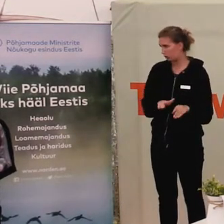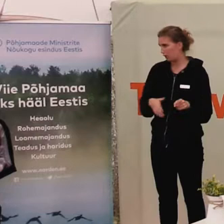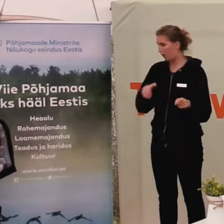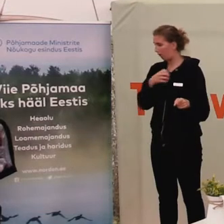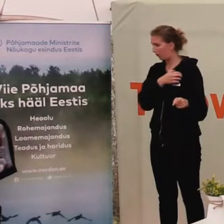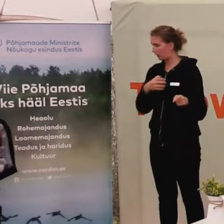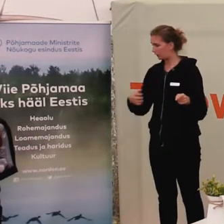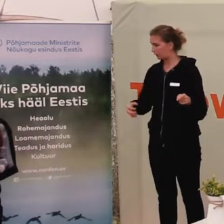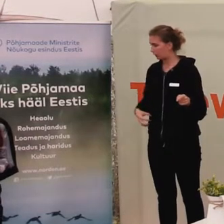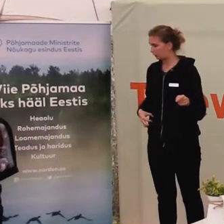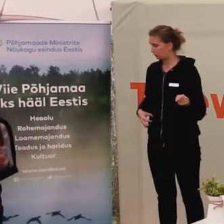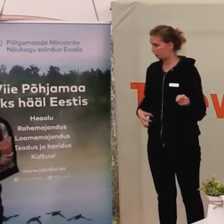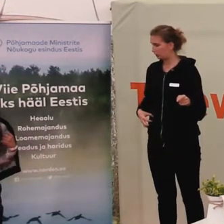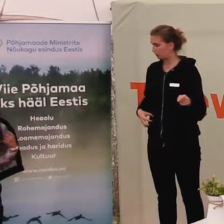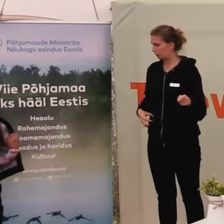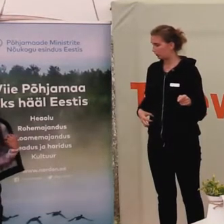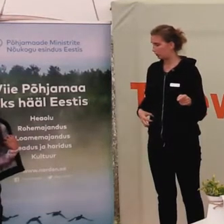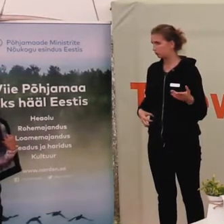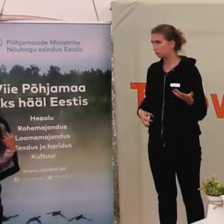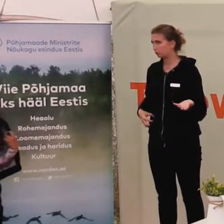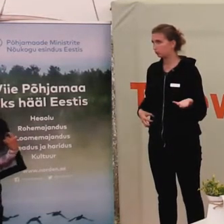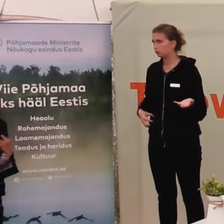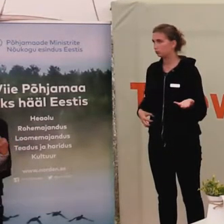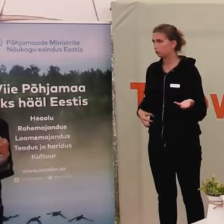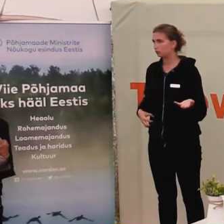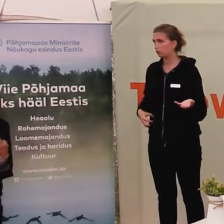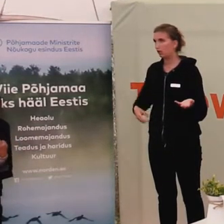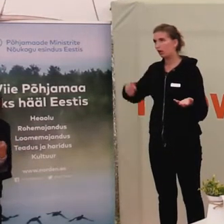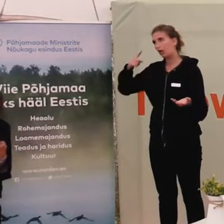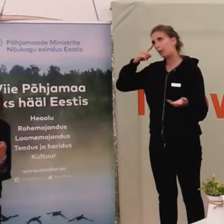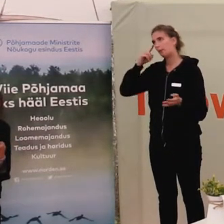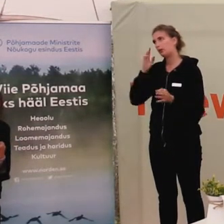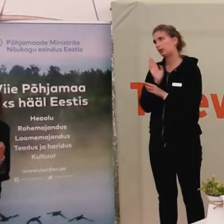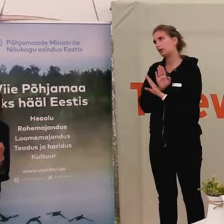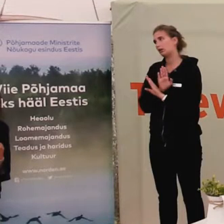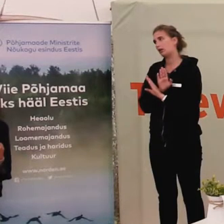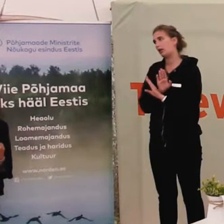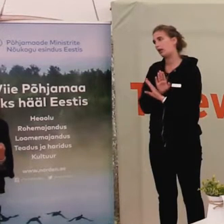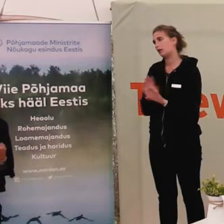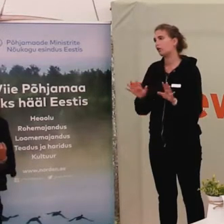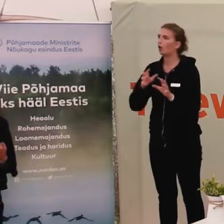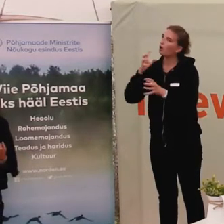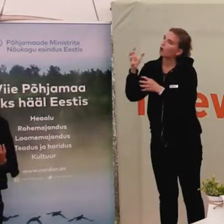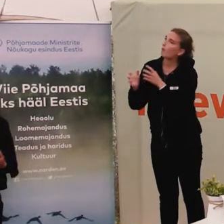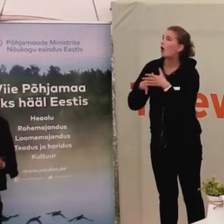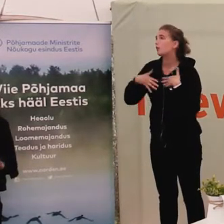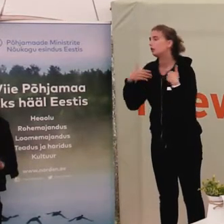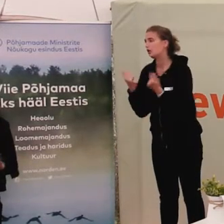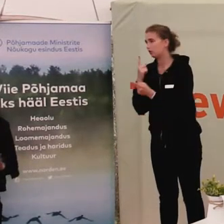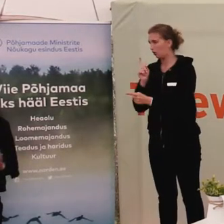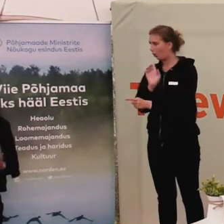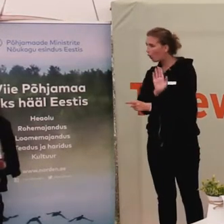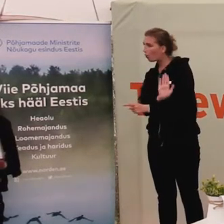not in, they're not thinking about basically the world health, they're thinking about their